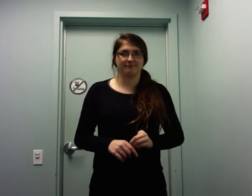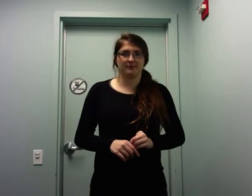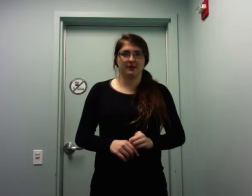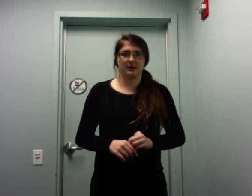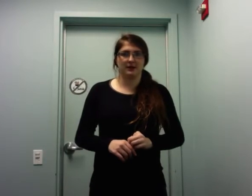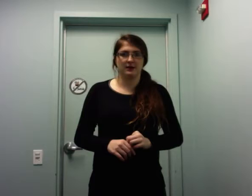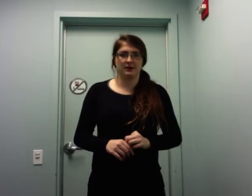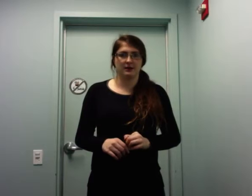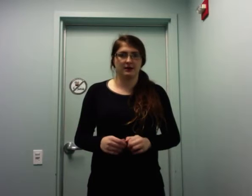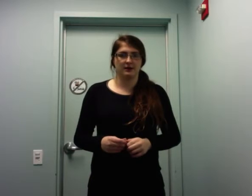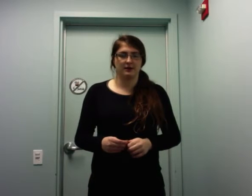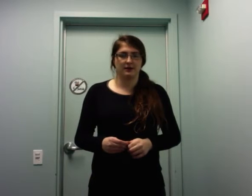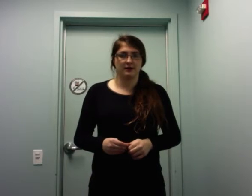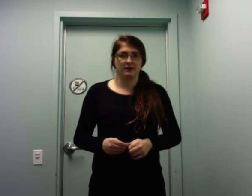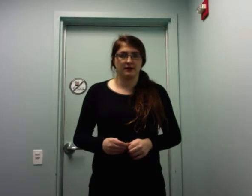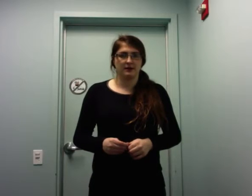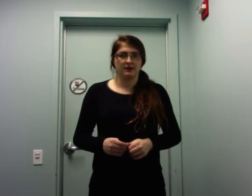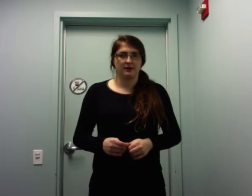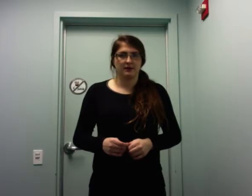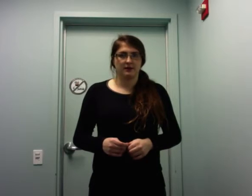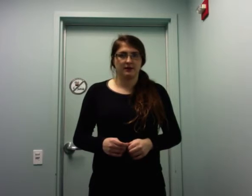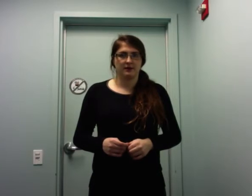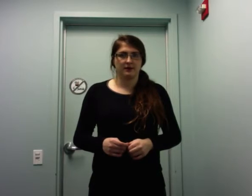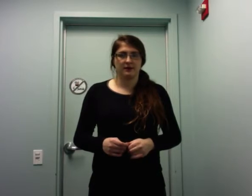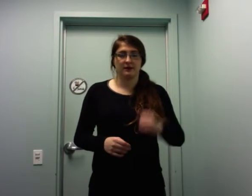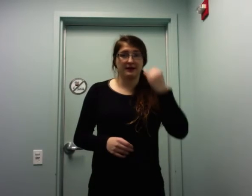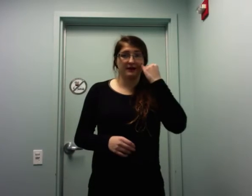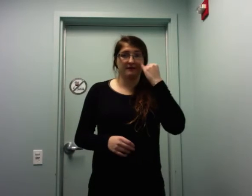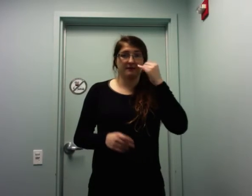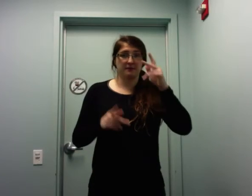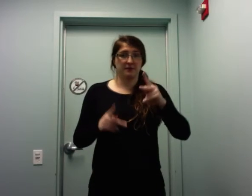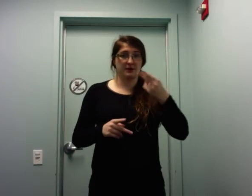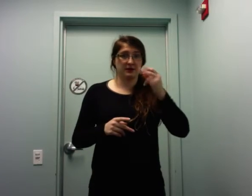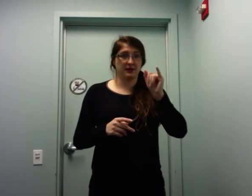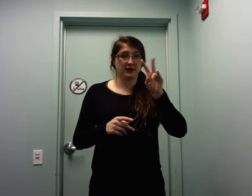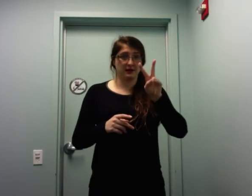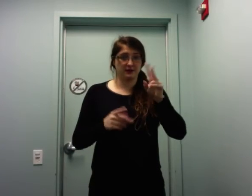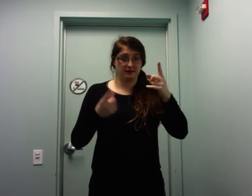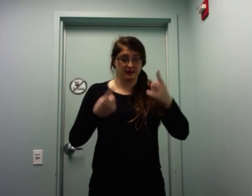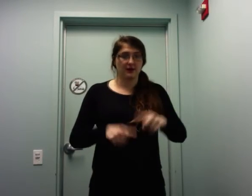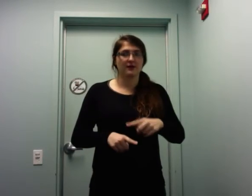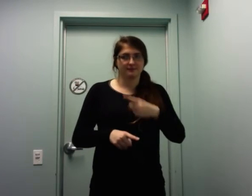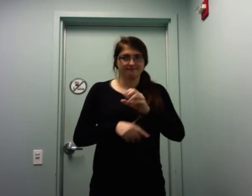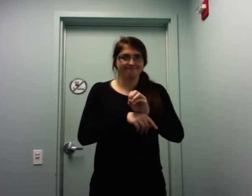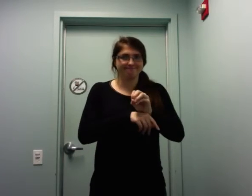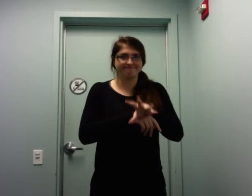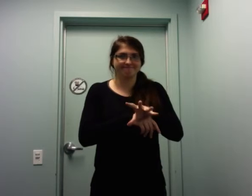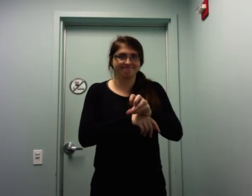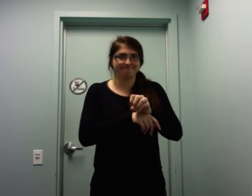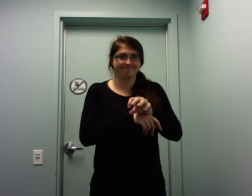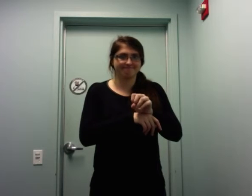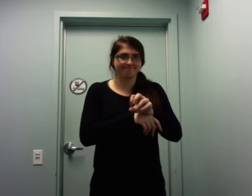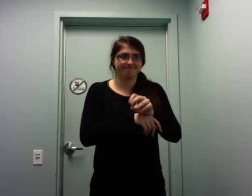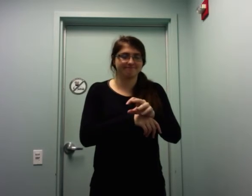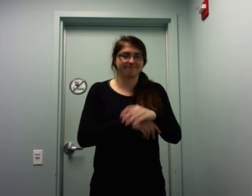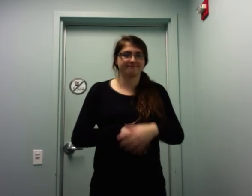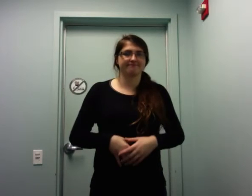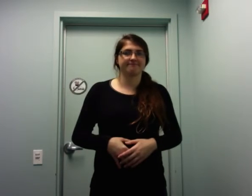of HIV infection. That's what can happen when a person becomes infected with HIV. And again, we don't know for sure for every